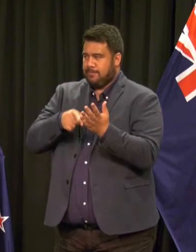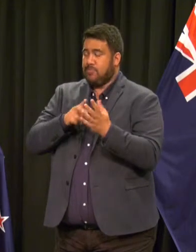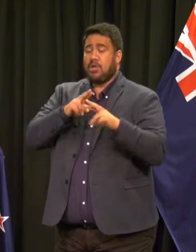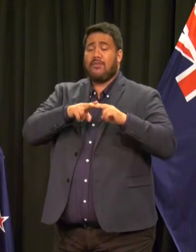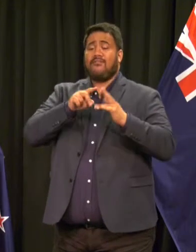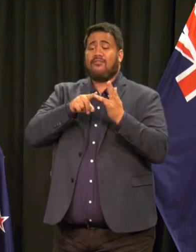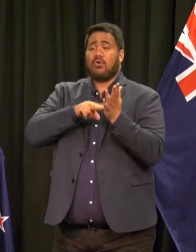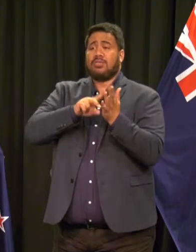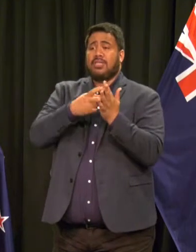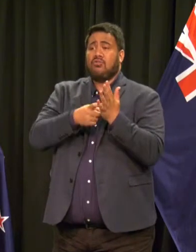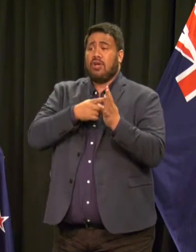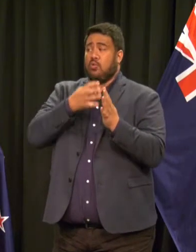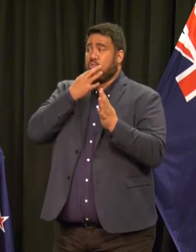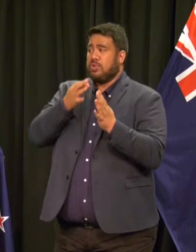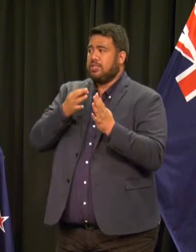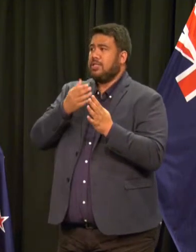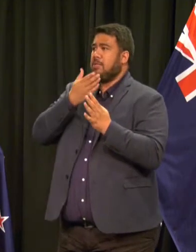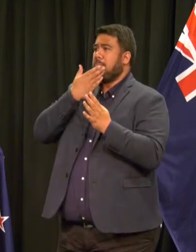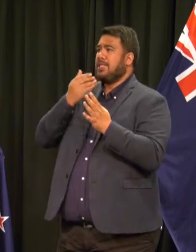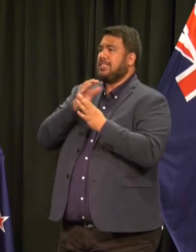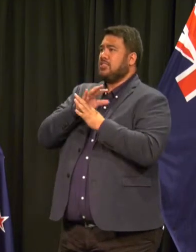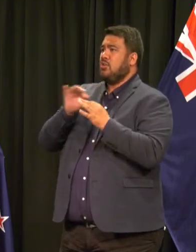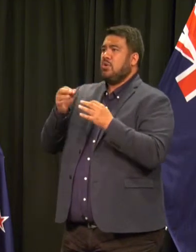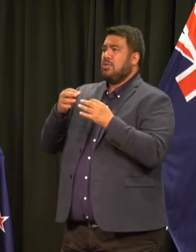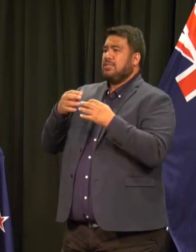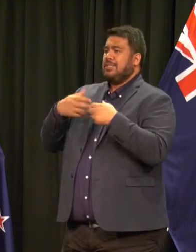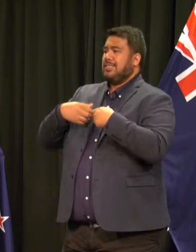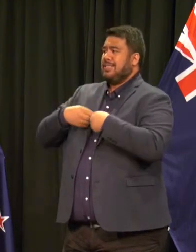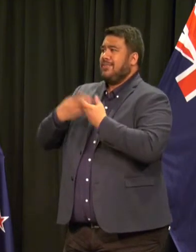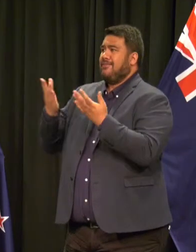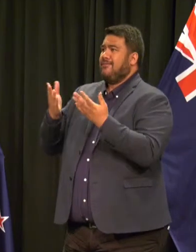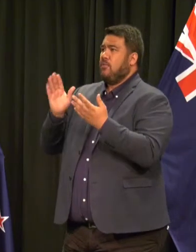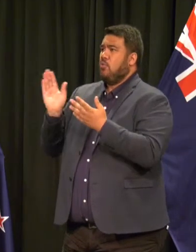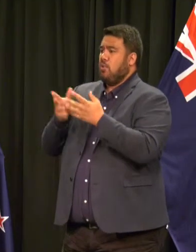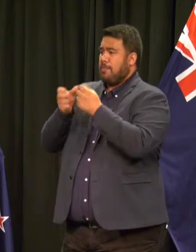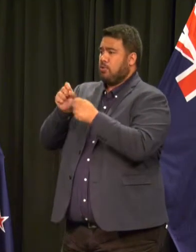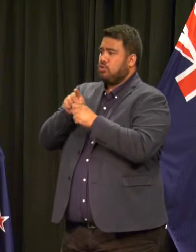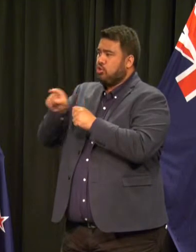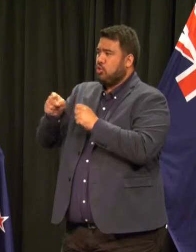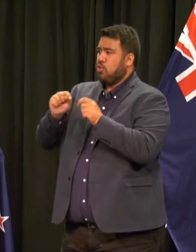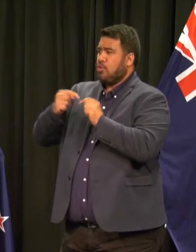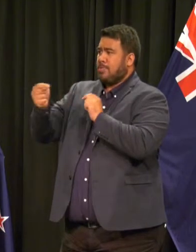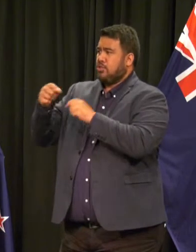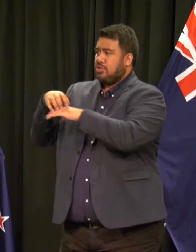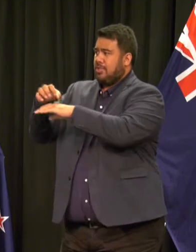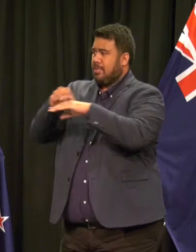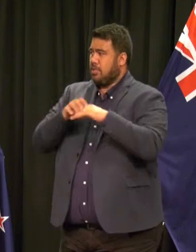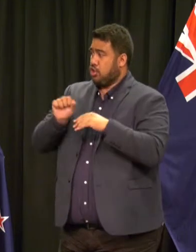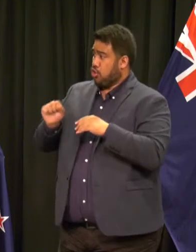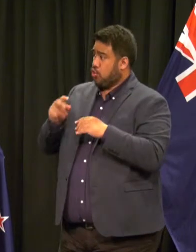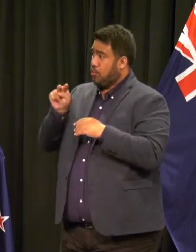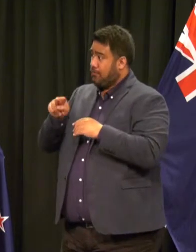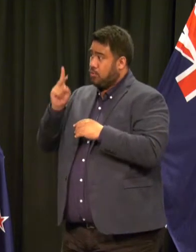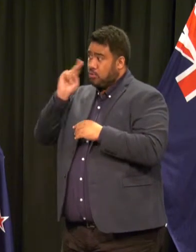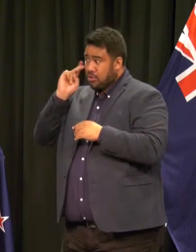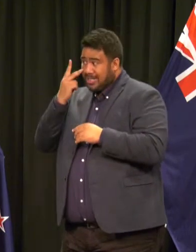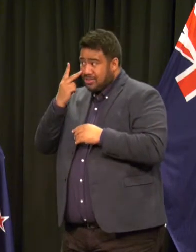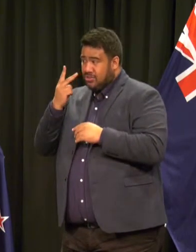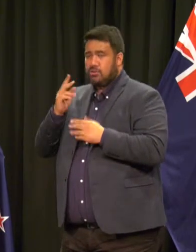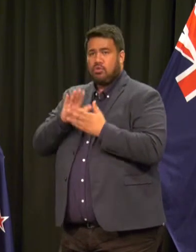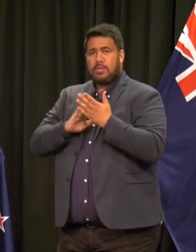say not have to take all milk or not have to supply its competitors? My view or the government's view? Your